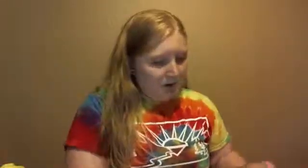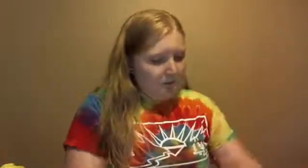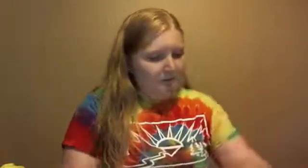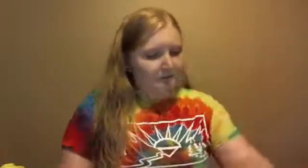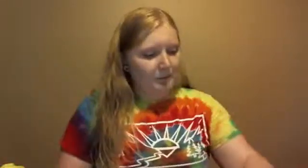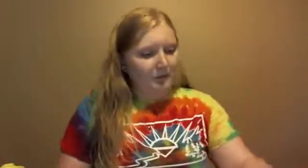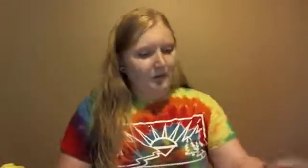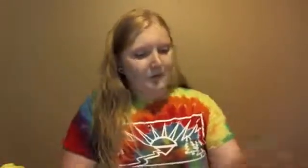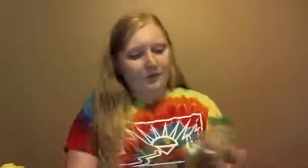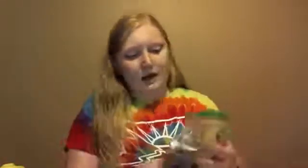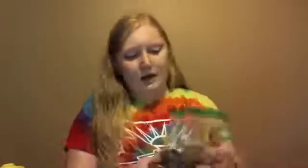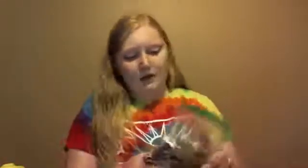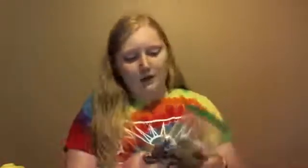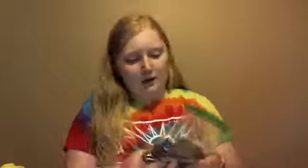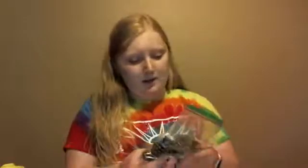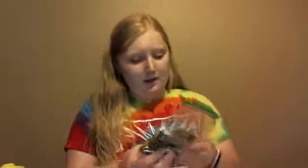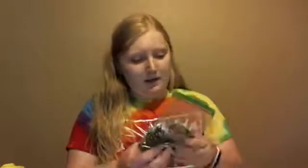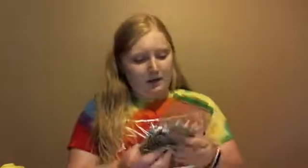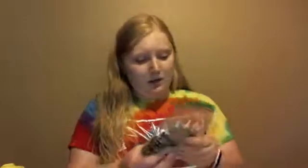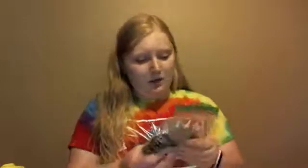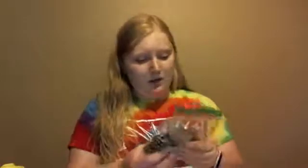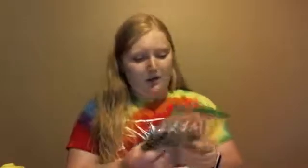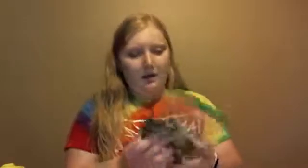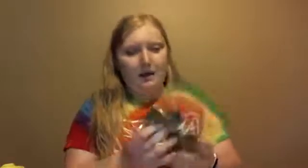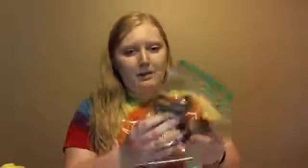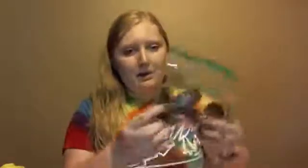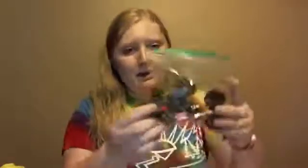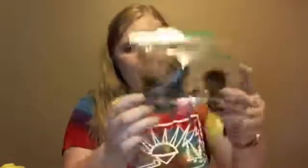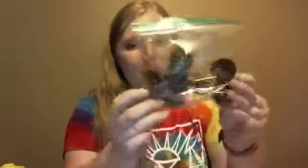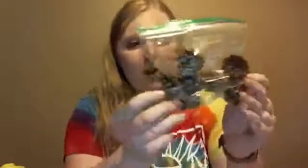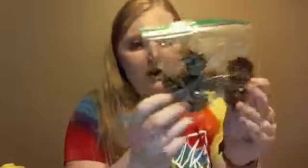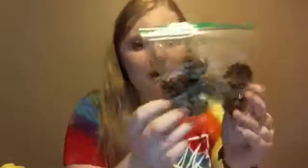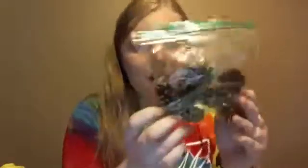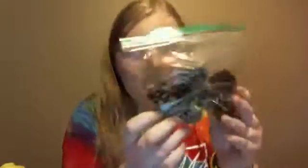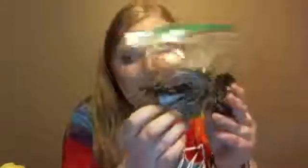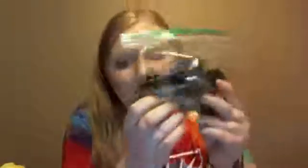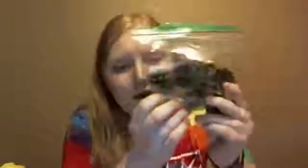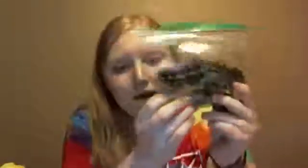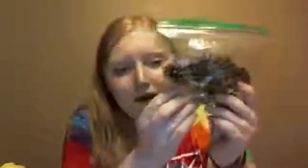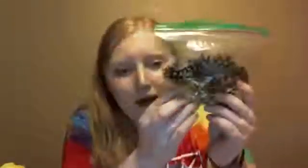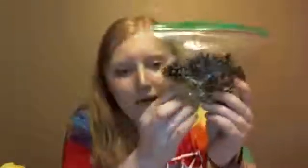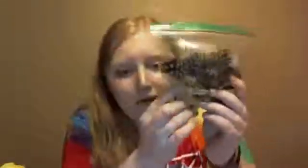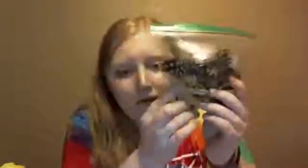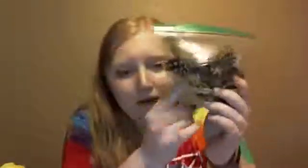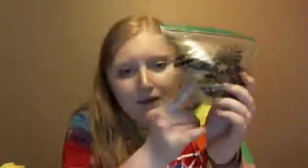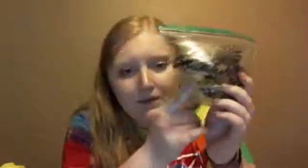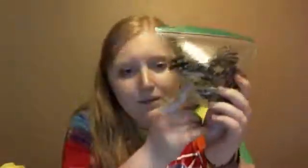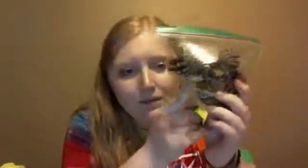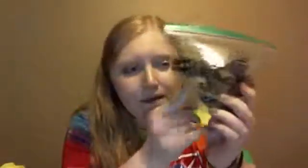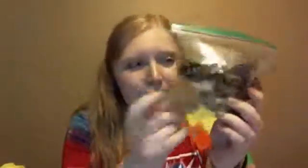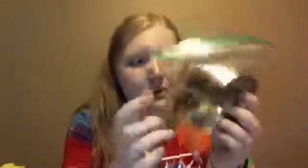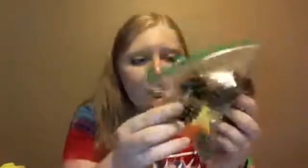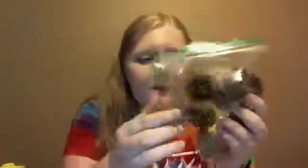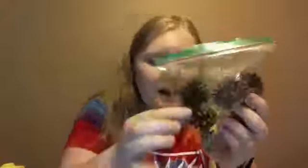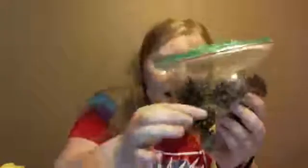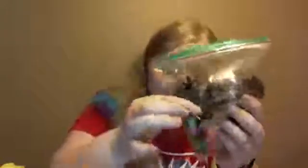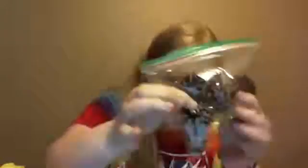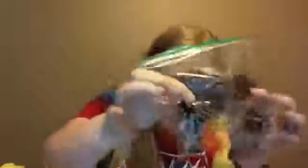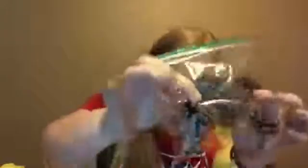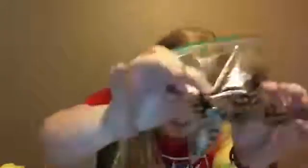So for brown, me and Corbin and my mom went on a walk today, and we found these really cool tiny pine